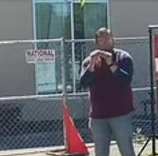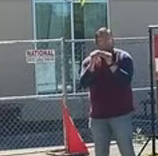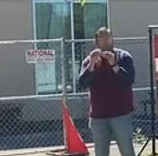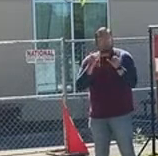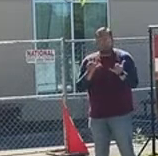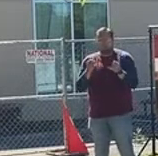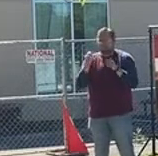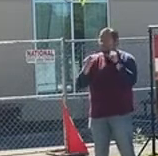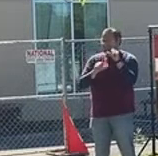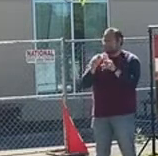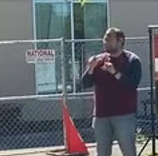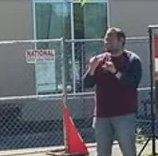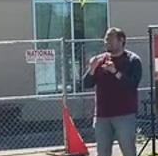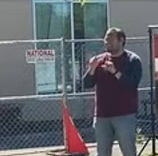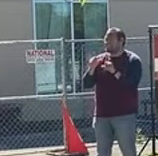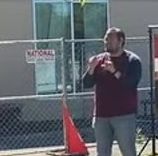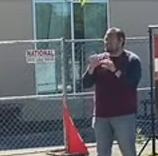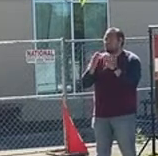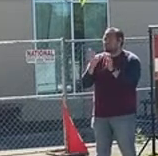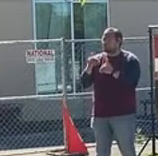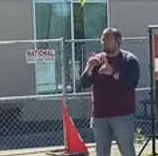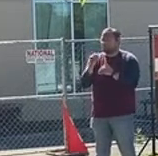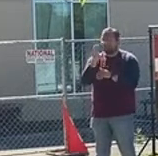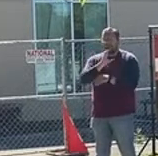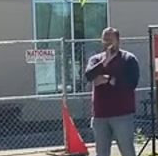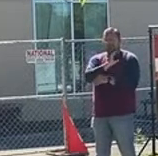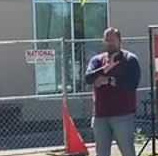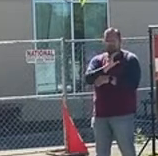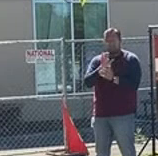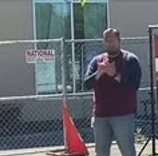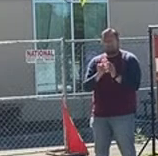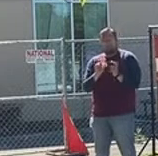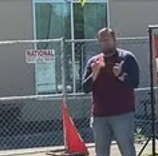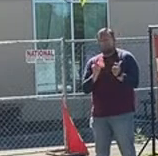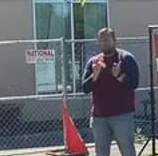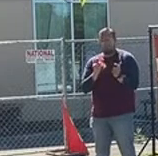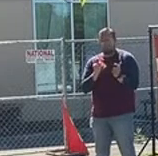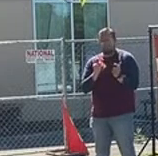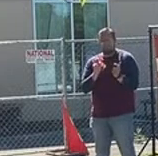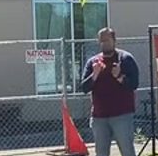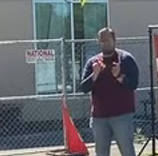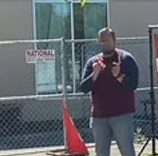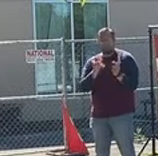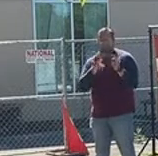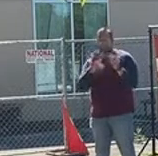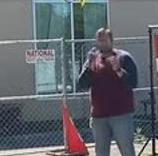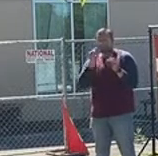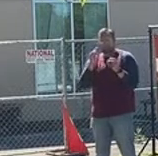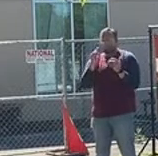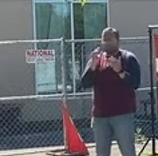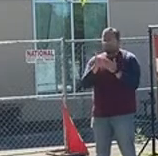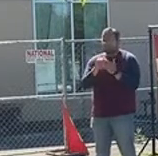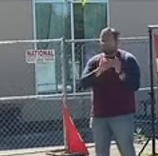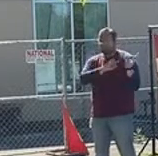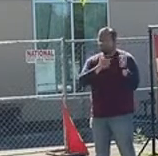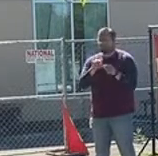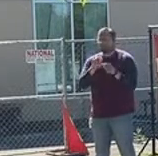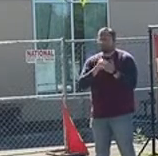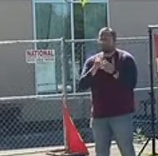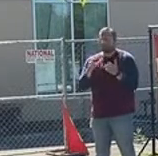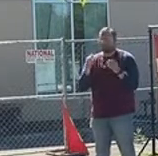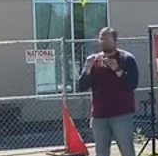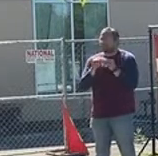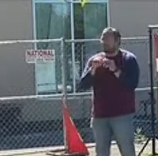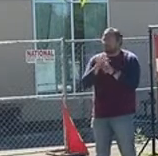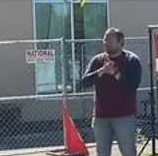modern science classrooms. The cafeteria is also a big one and great for incoming students and siblings. There will be more space for